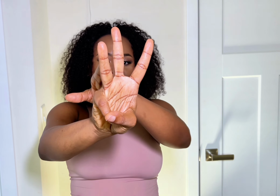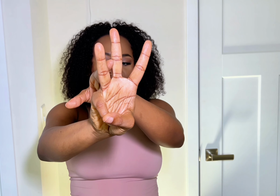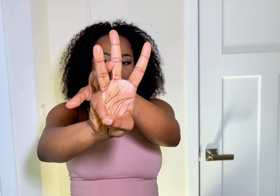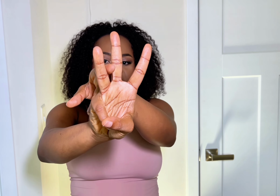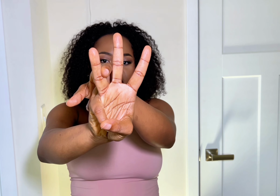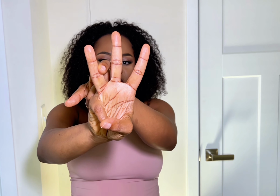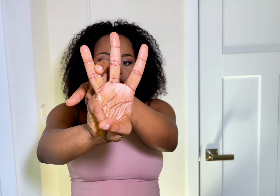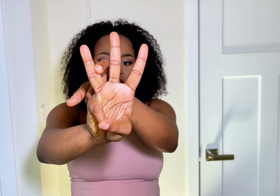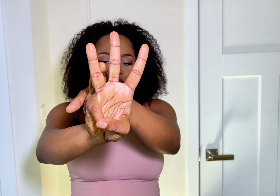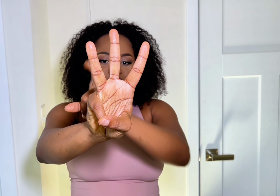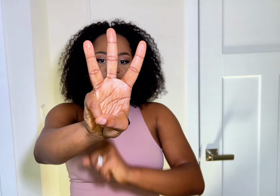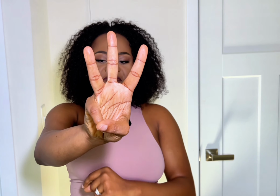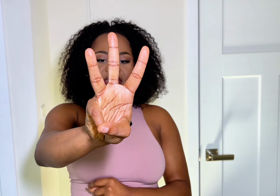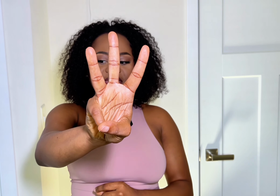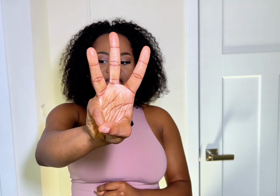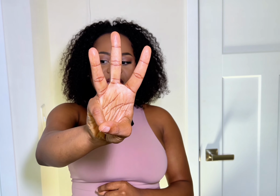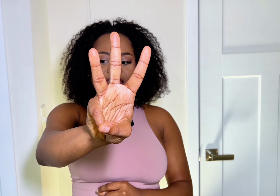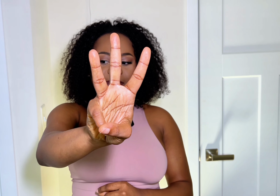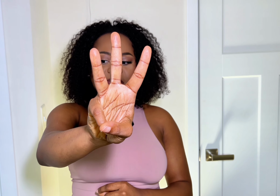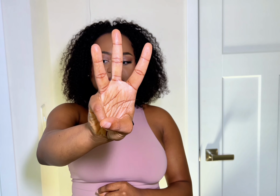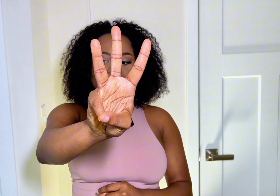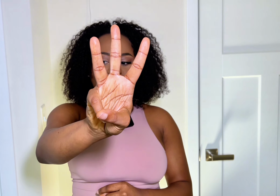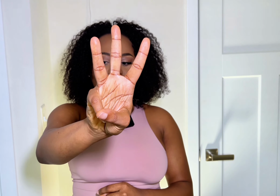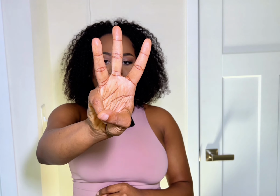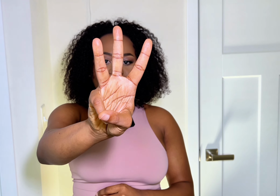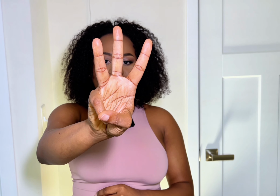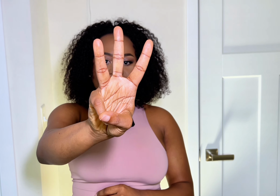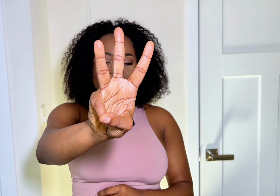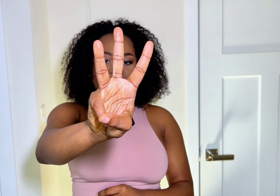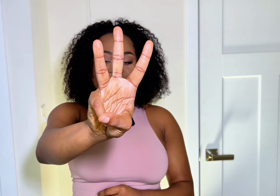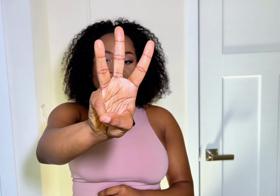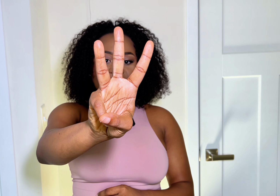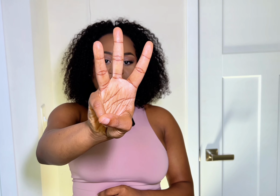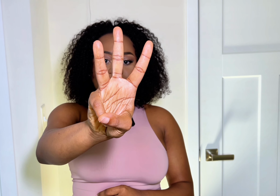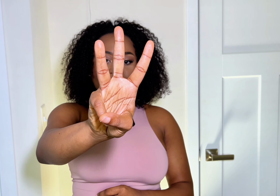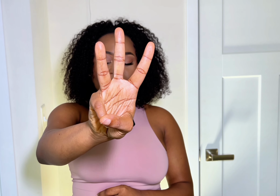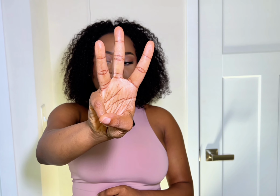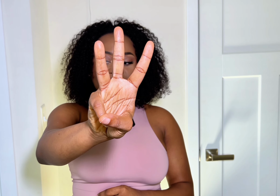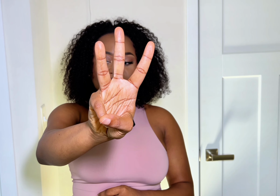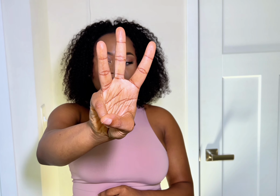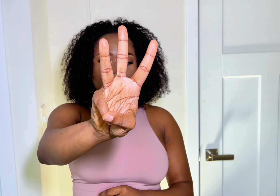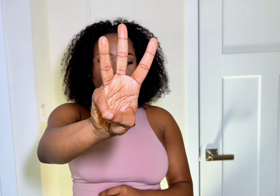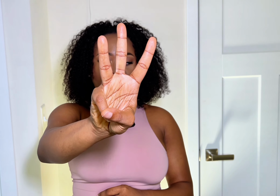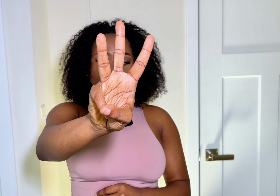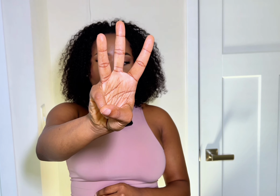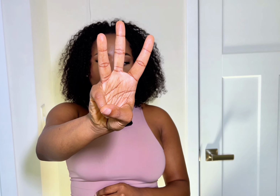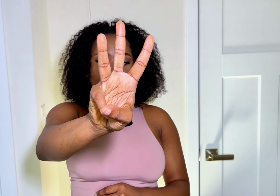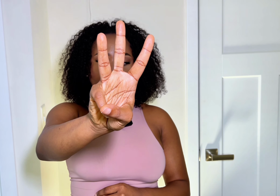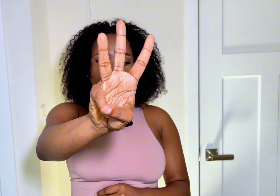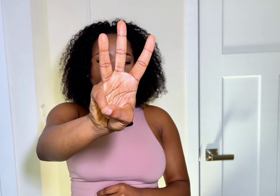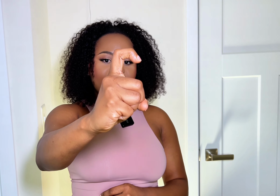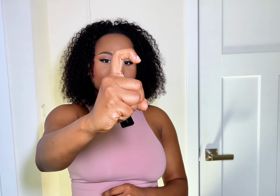next finger to the V and that makes W. Like the letter W itself, W.